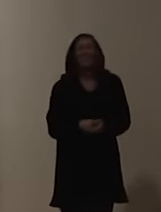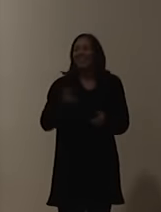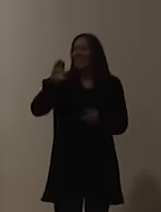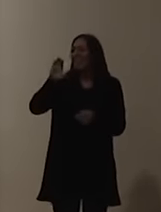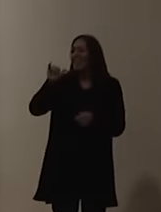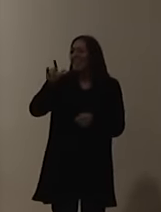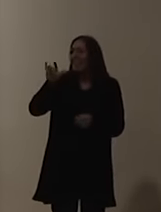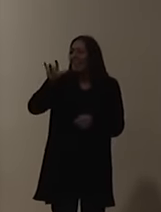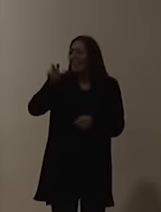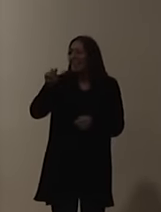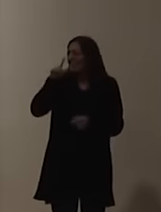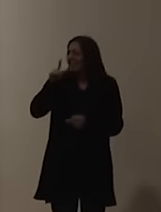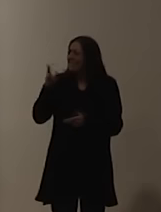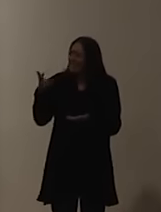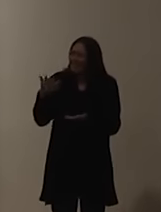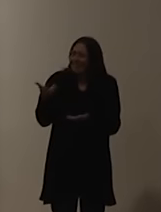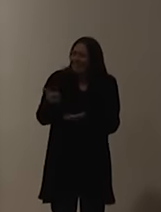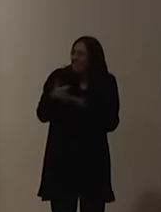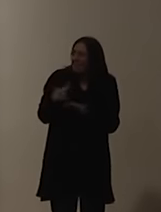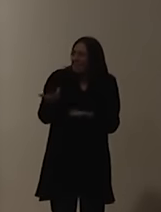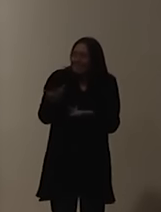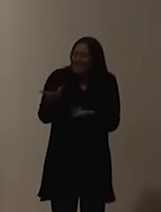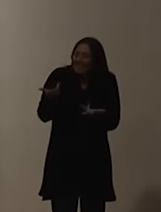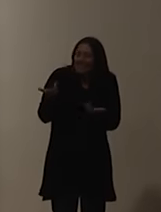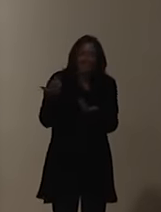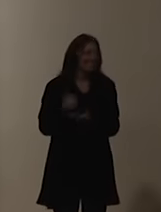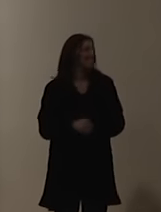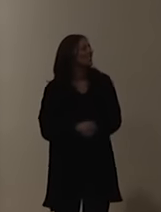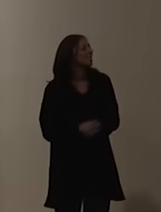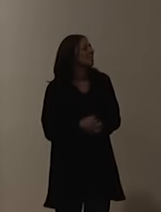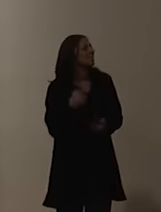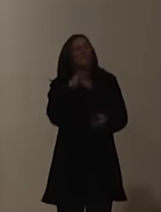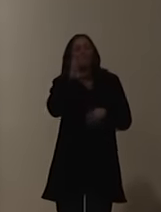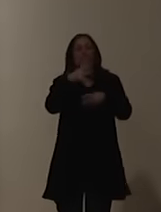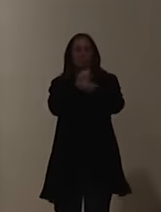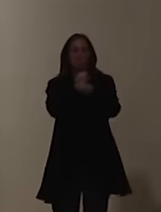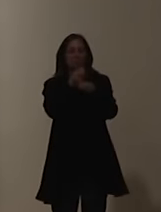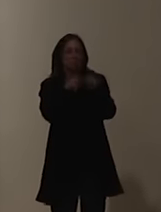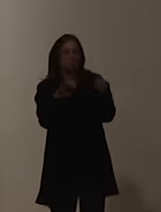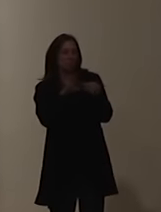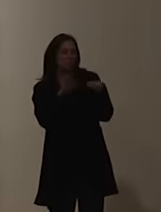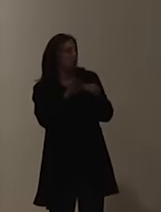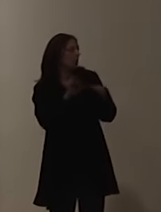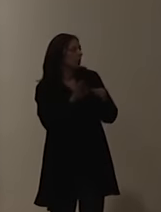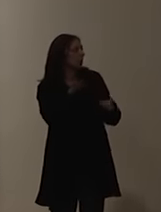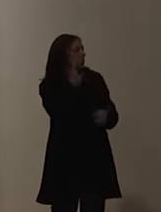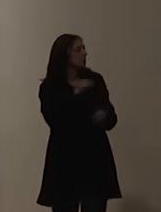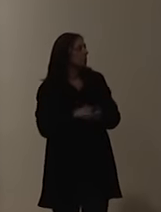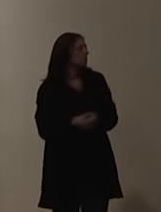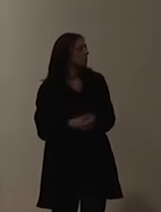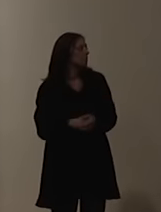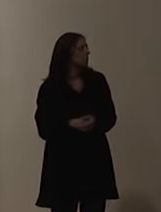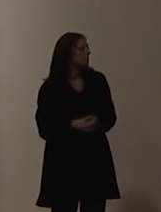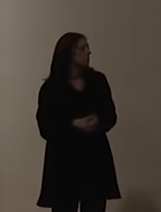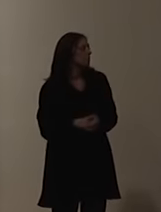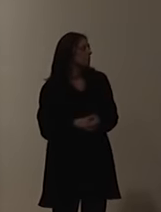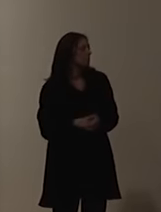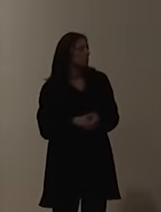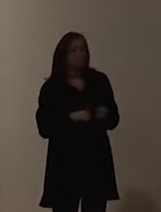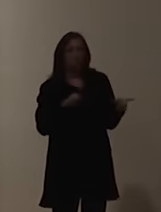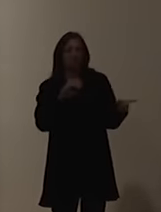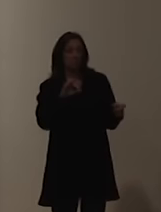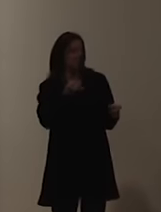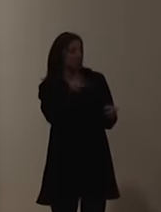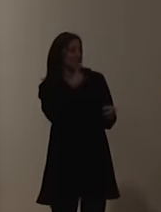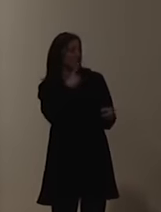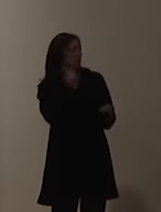Caitlin, get my back. So let me just, this is the brief story. In December, and Katie said, anywhere you click on the black.